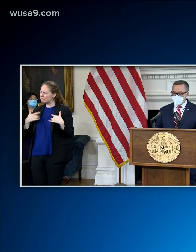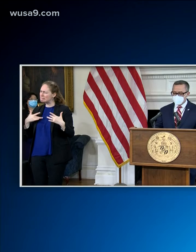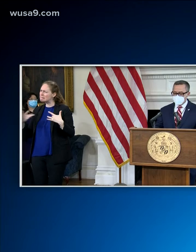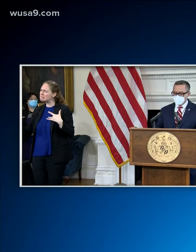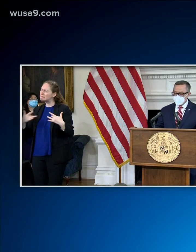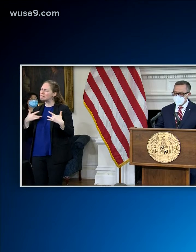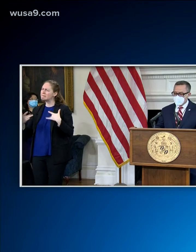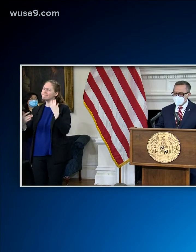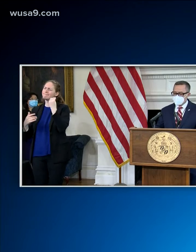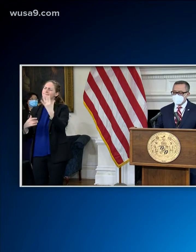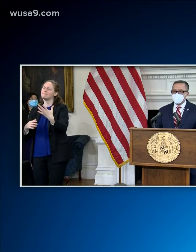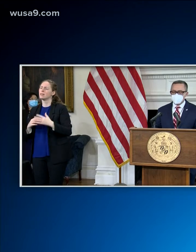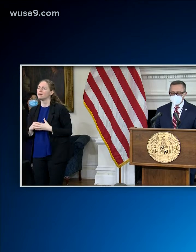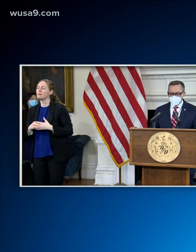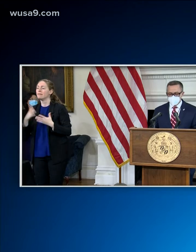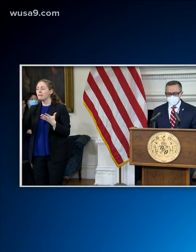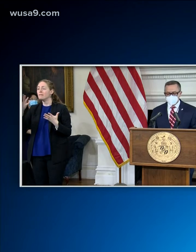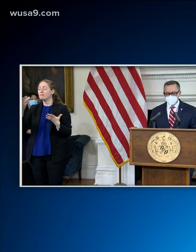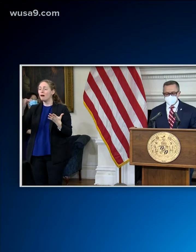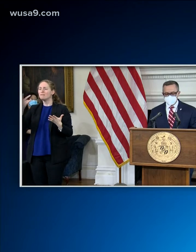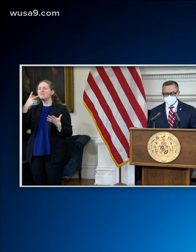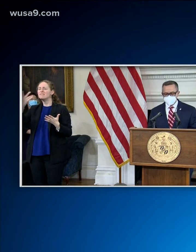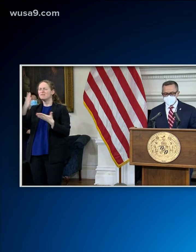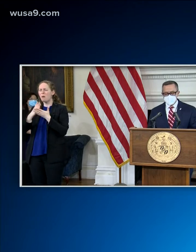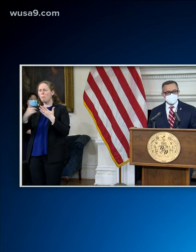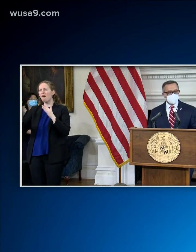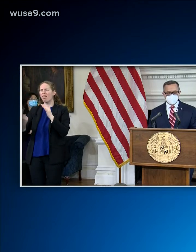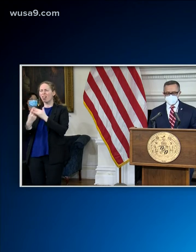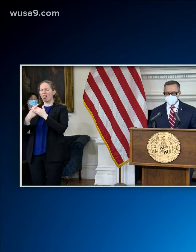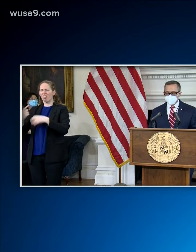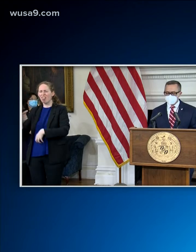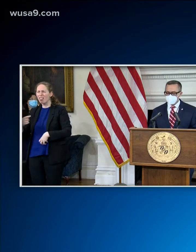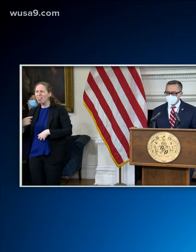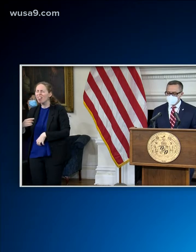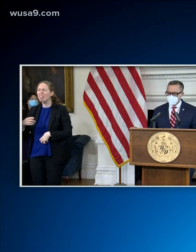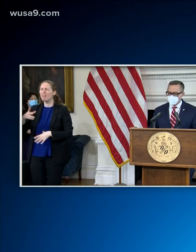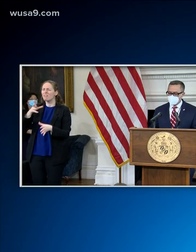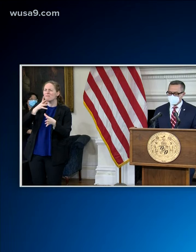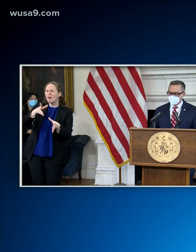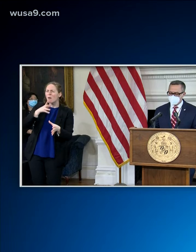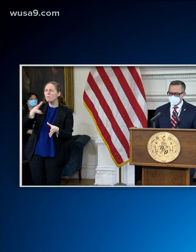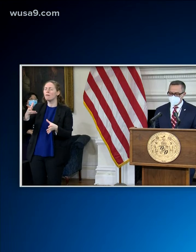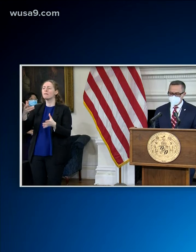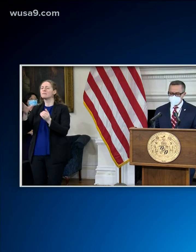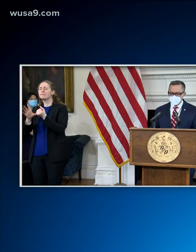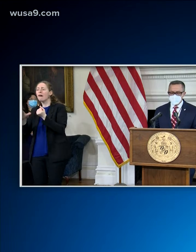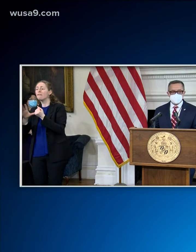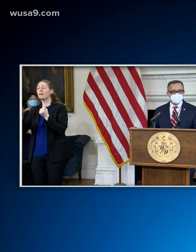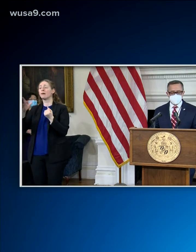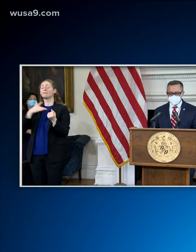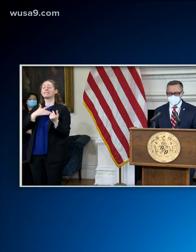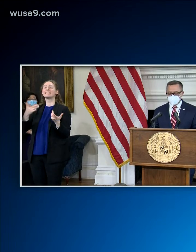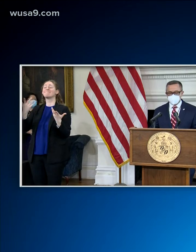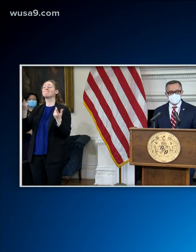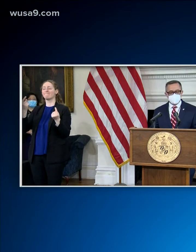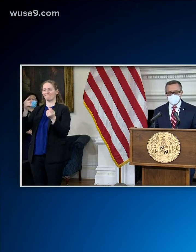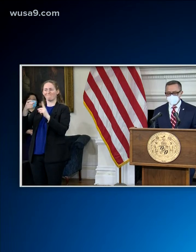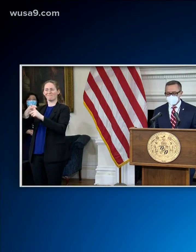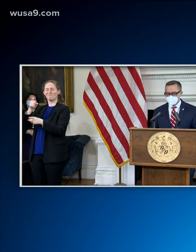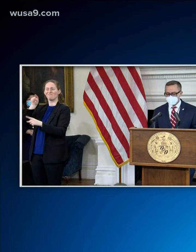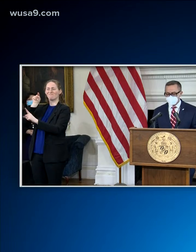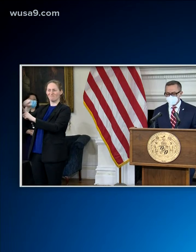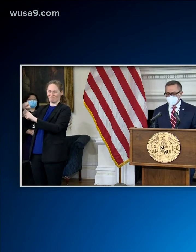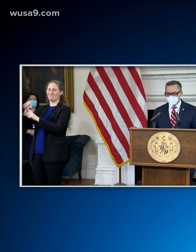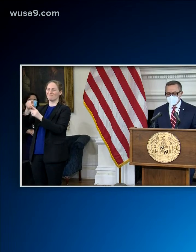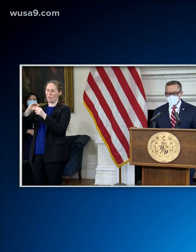vomiting, and diarrhea are particularly notable complaints if someone is infected with B.1.1.7 variant, especially children and